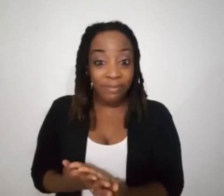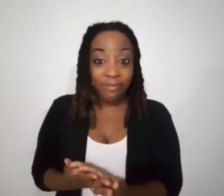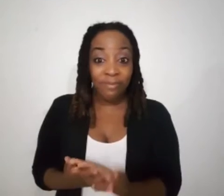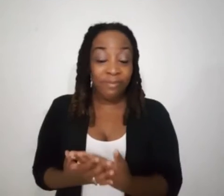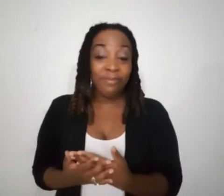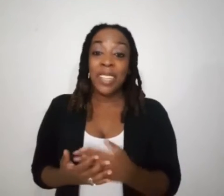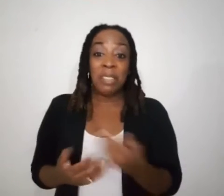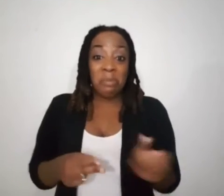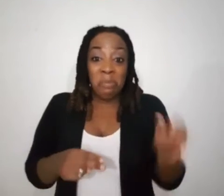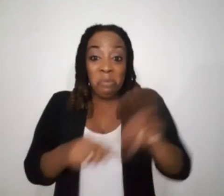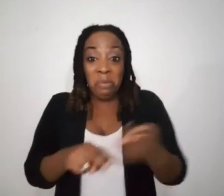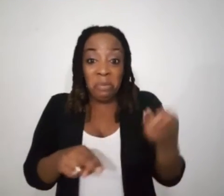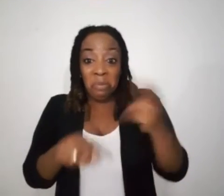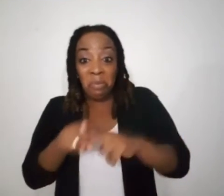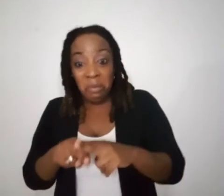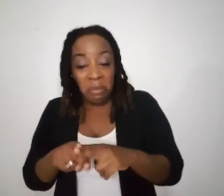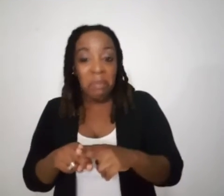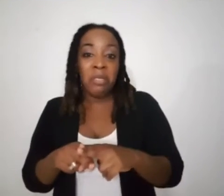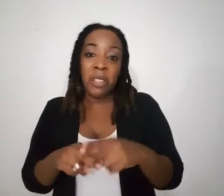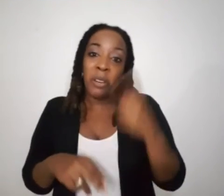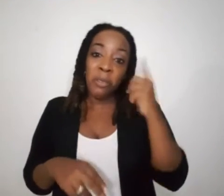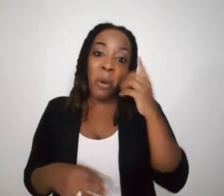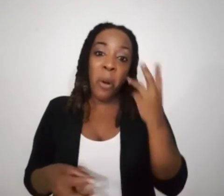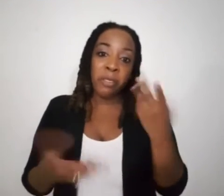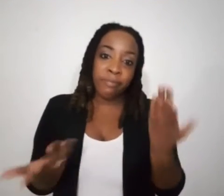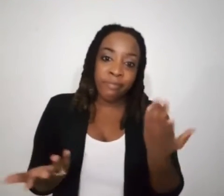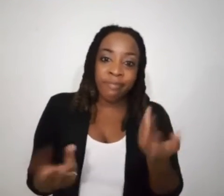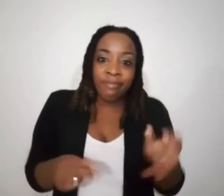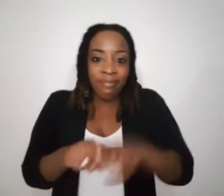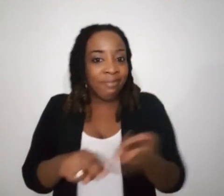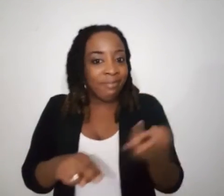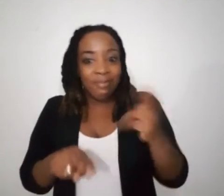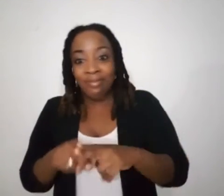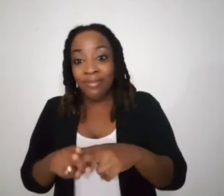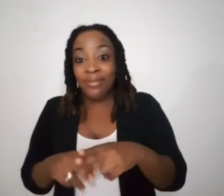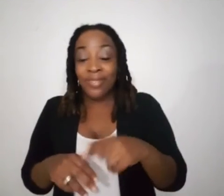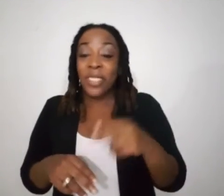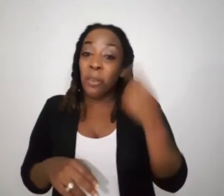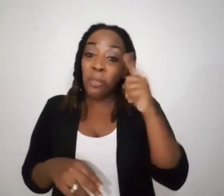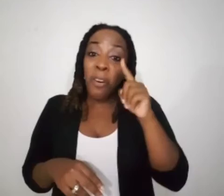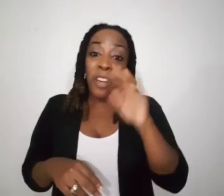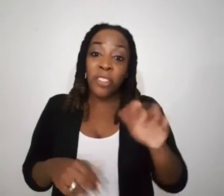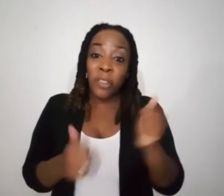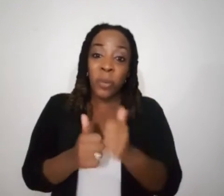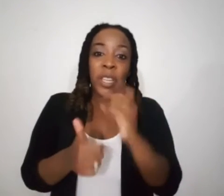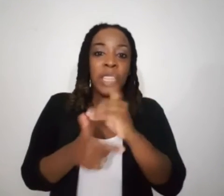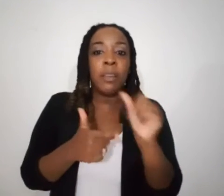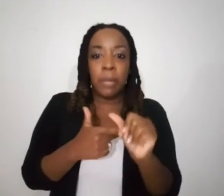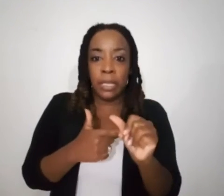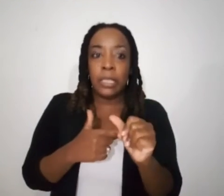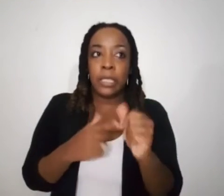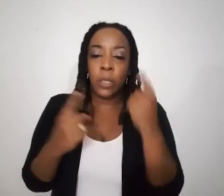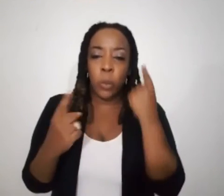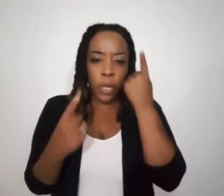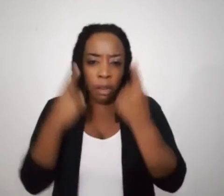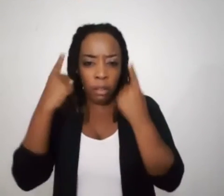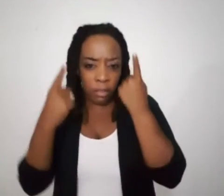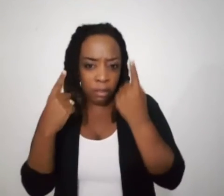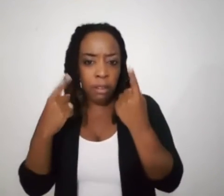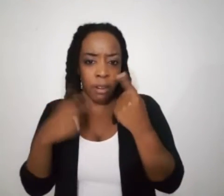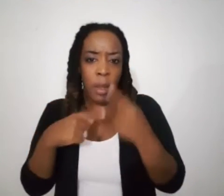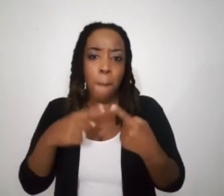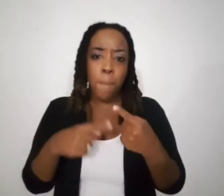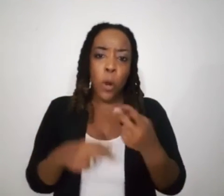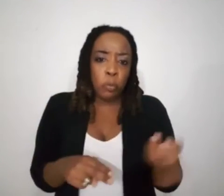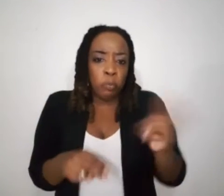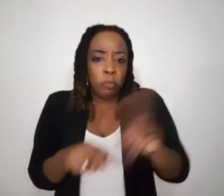who have children with disabilities, we're concerned about the weight gain. So we want to make sure that we have fresh fruit and vegetables.